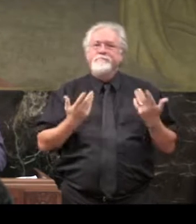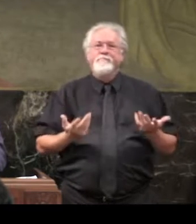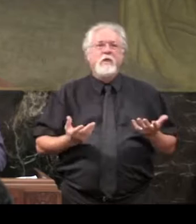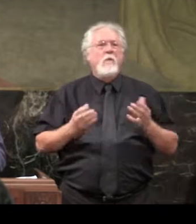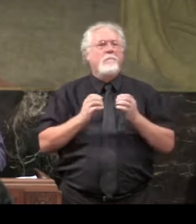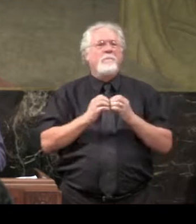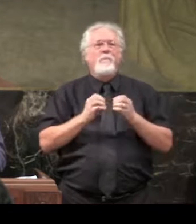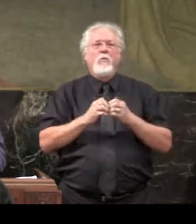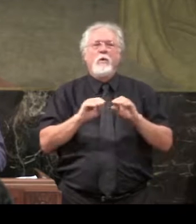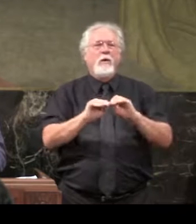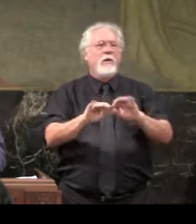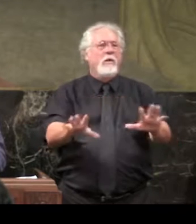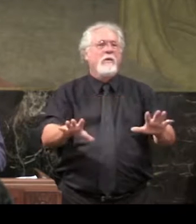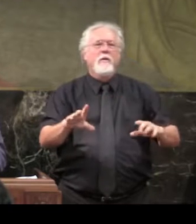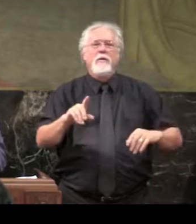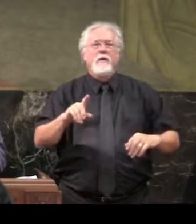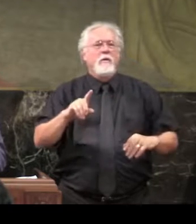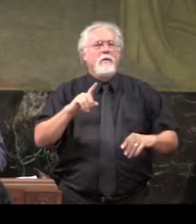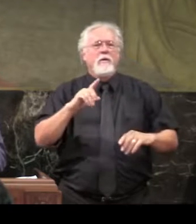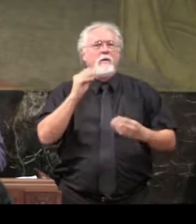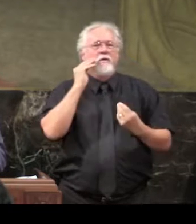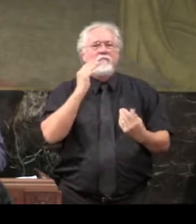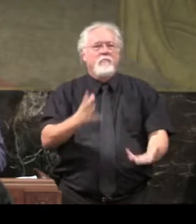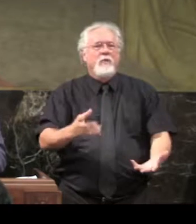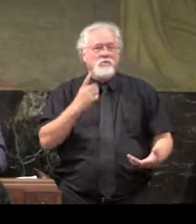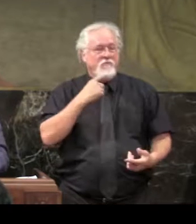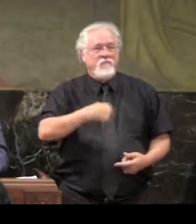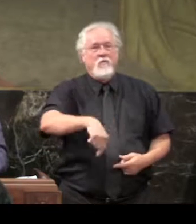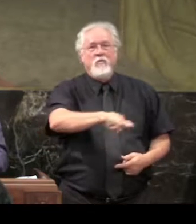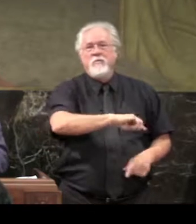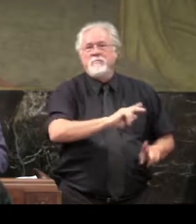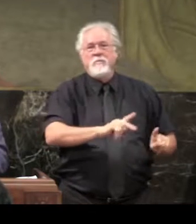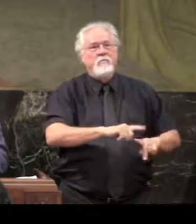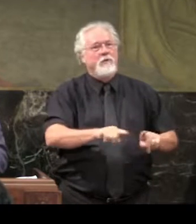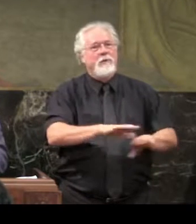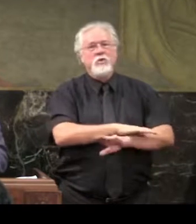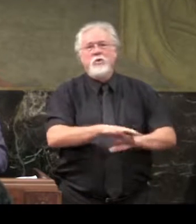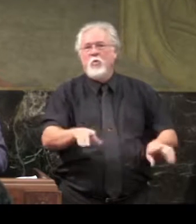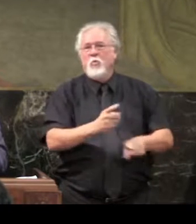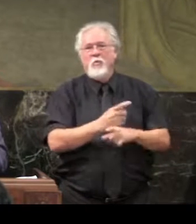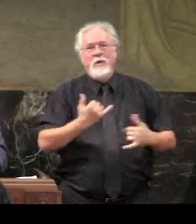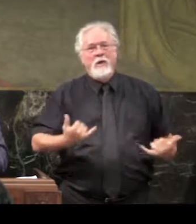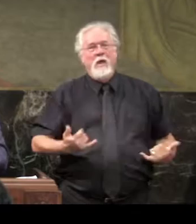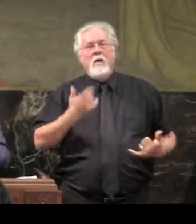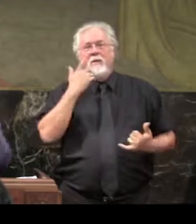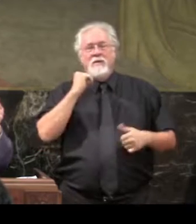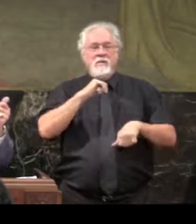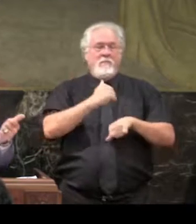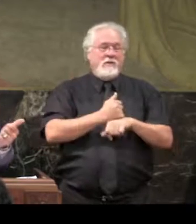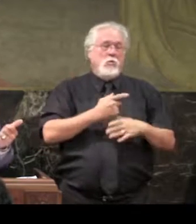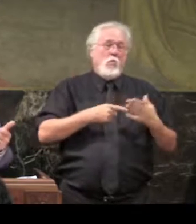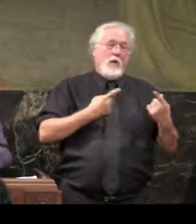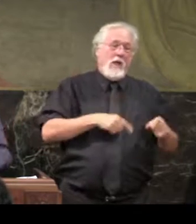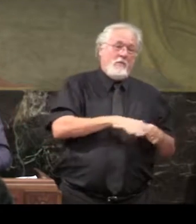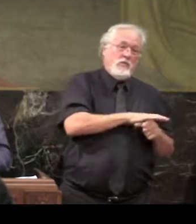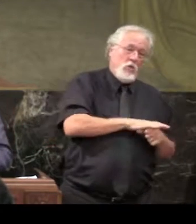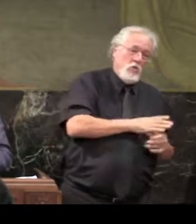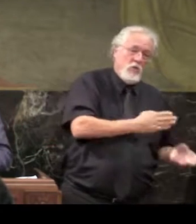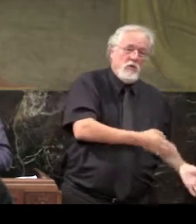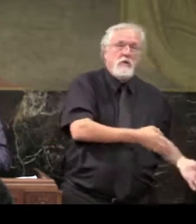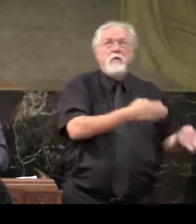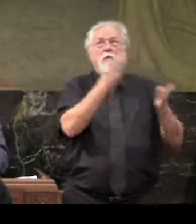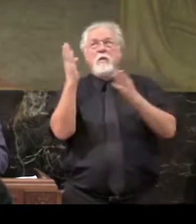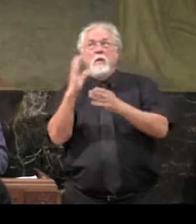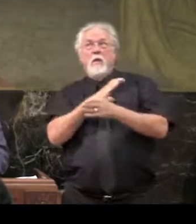more definitive information for those homeowners, but I don't right now because it's based both in what happens locally and